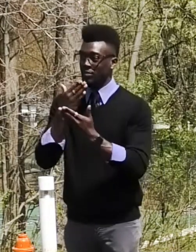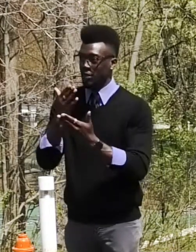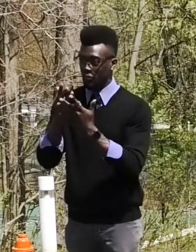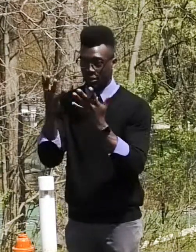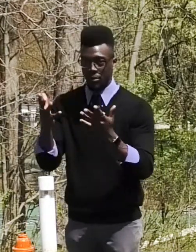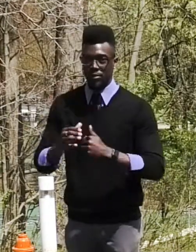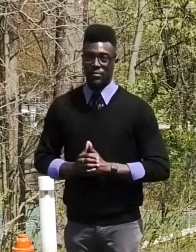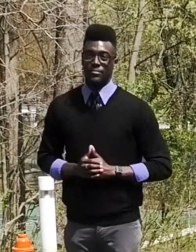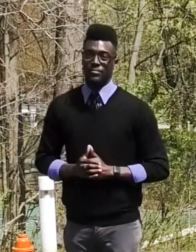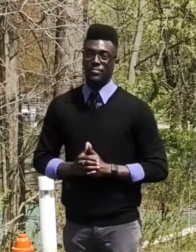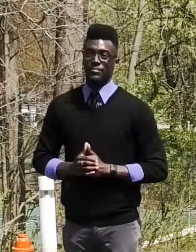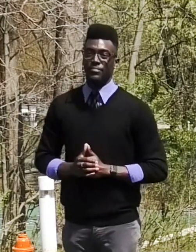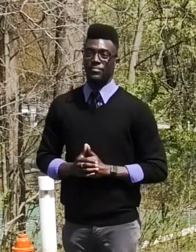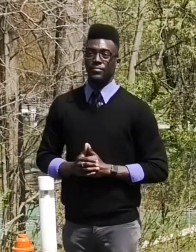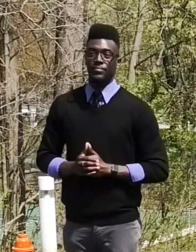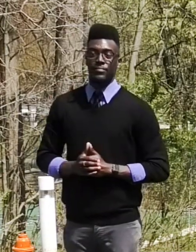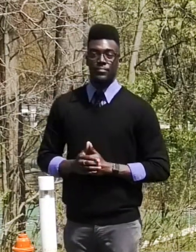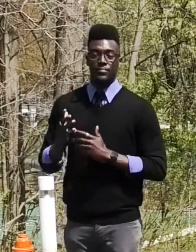much.